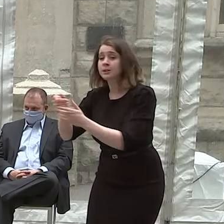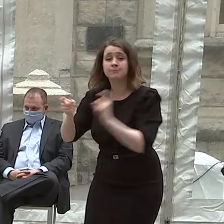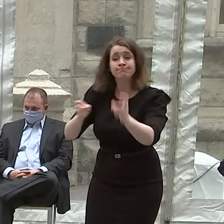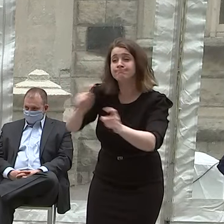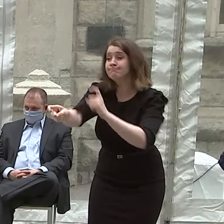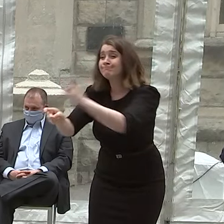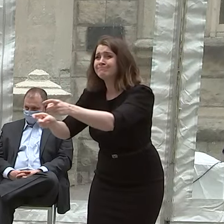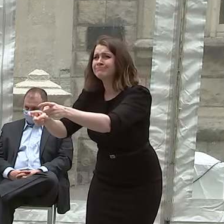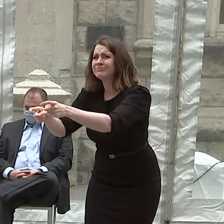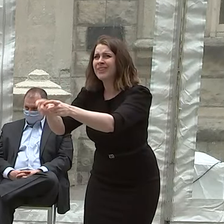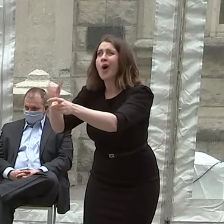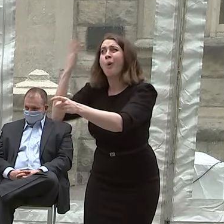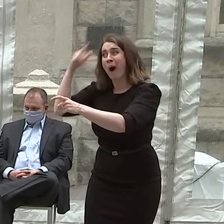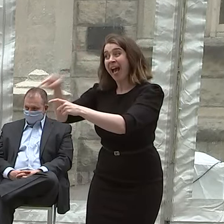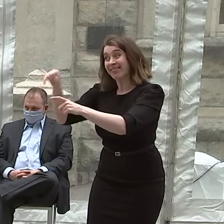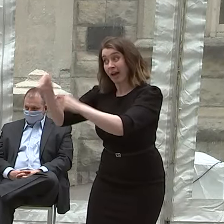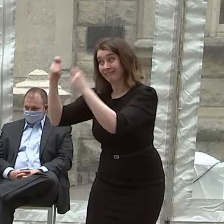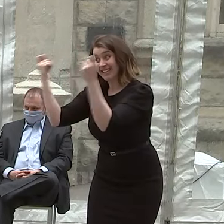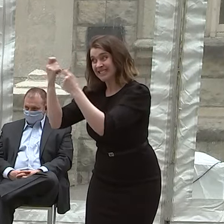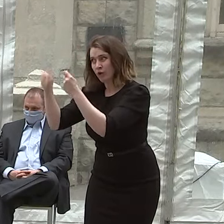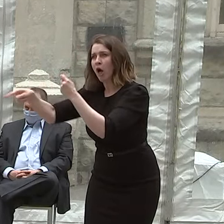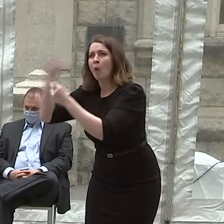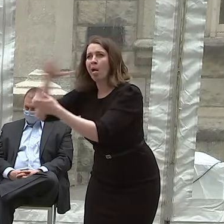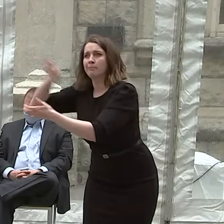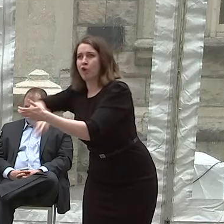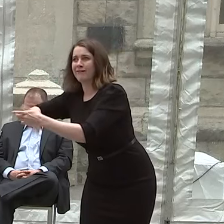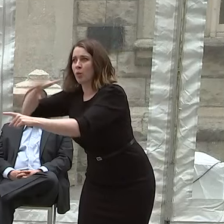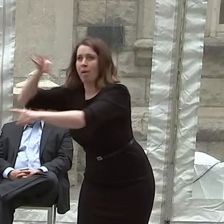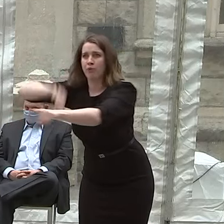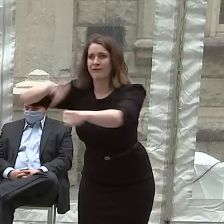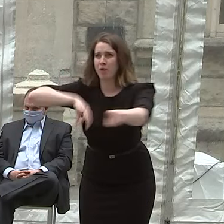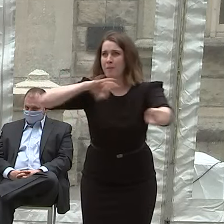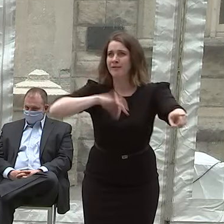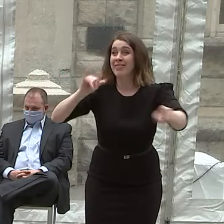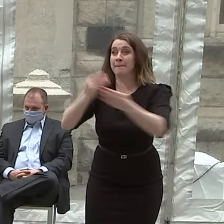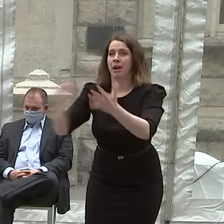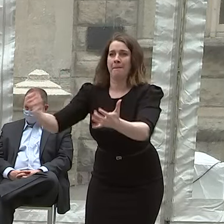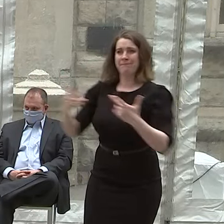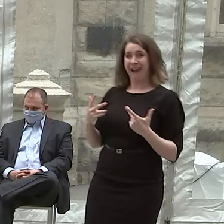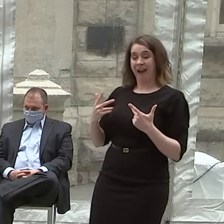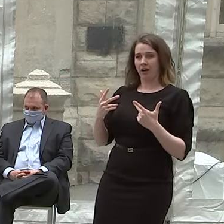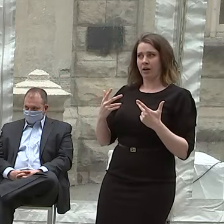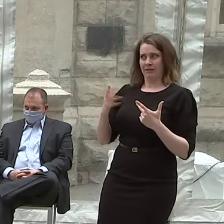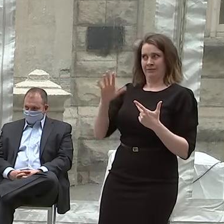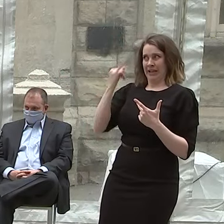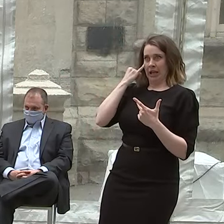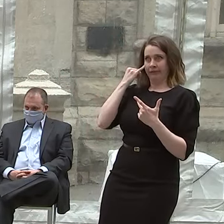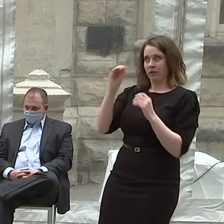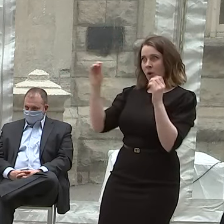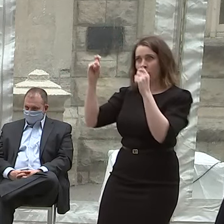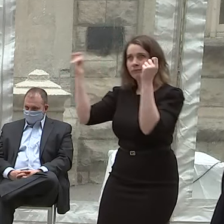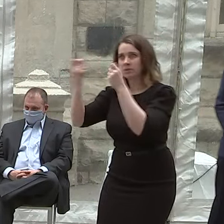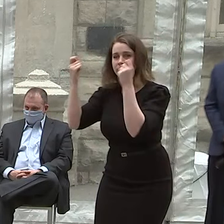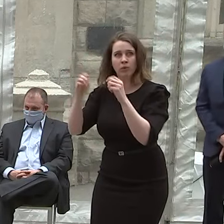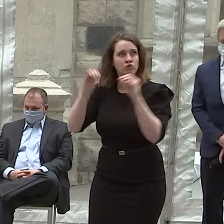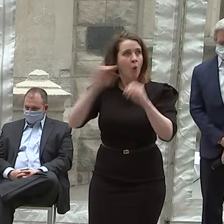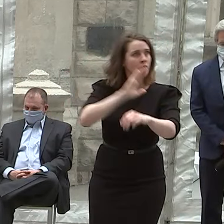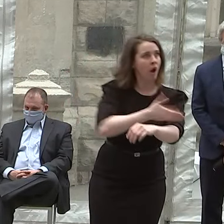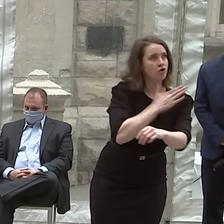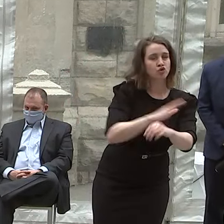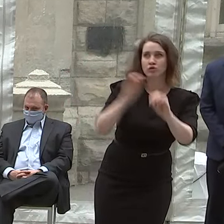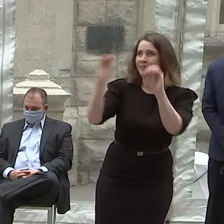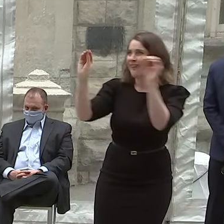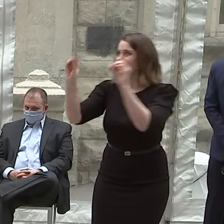there's a pool of money sitting there ready to support these programs. If we don't put the programs on, if we don't have ticket sales and we